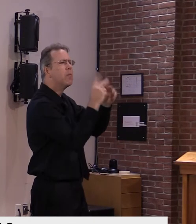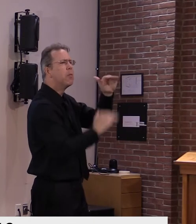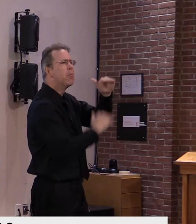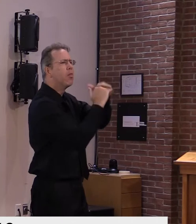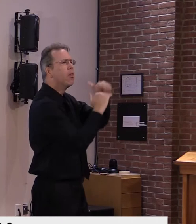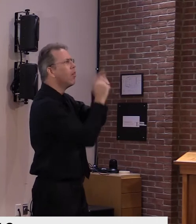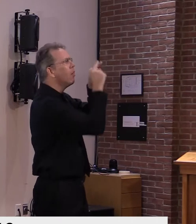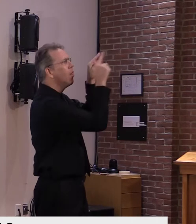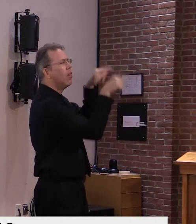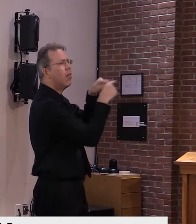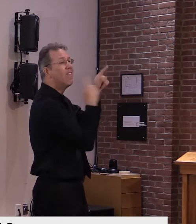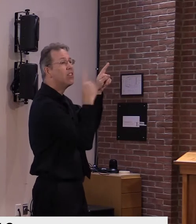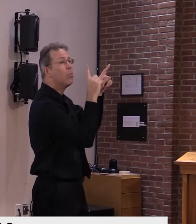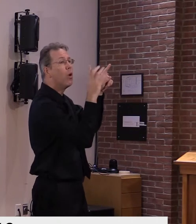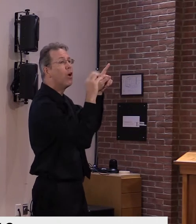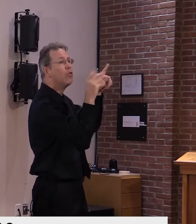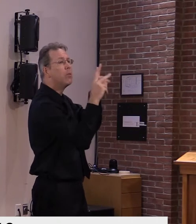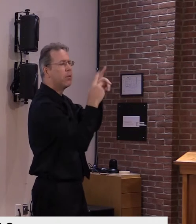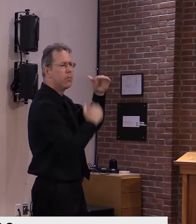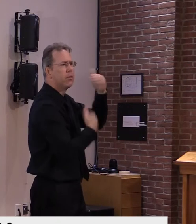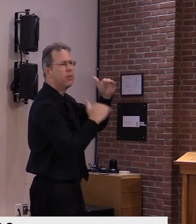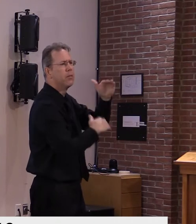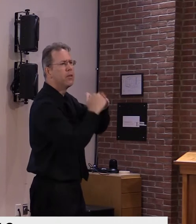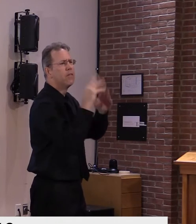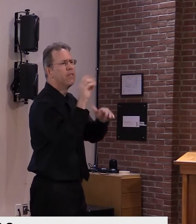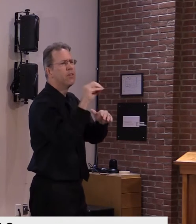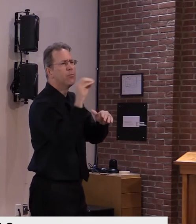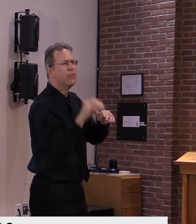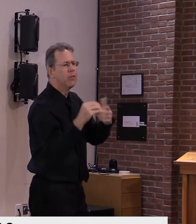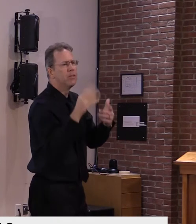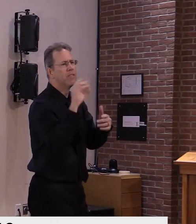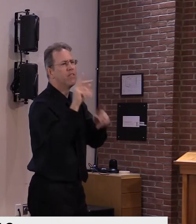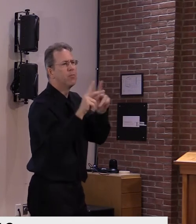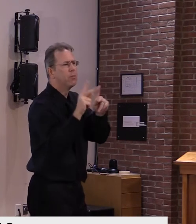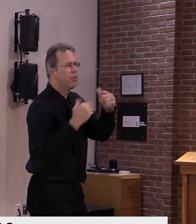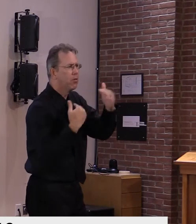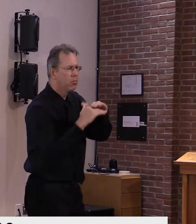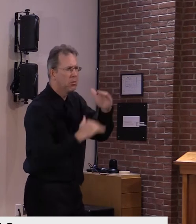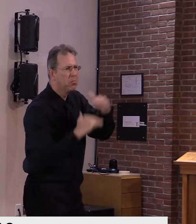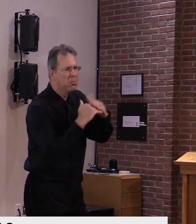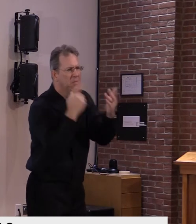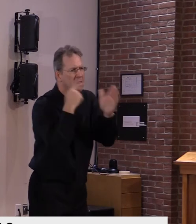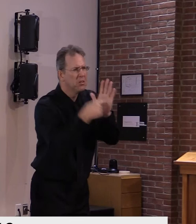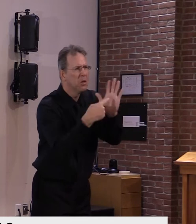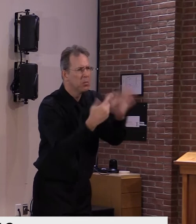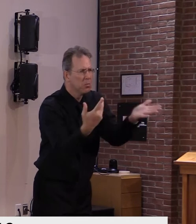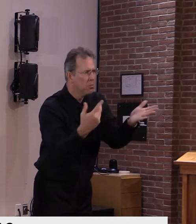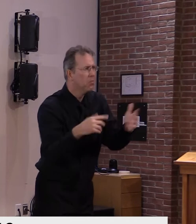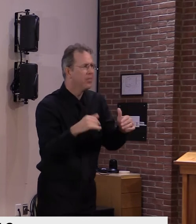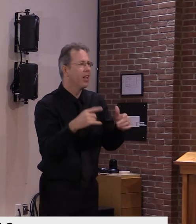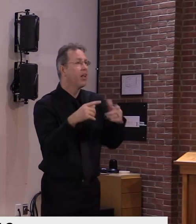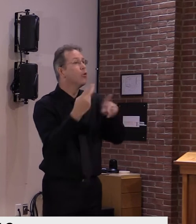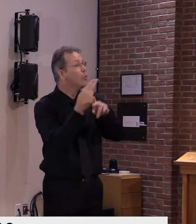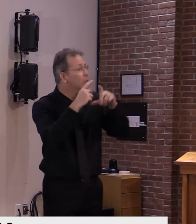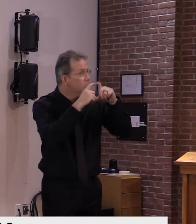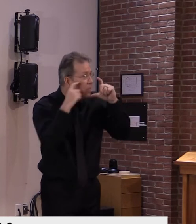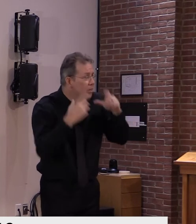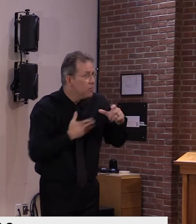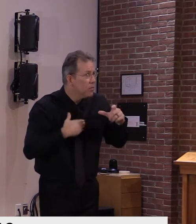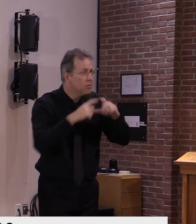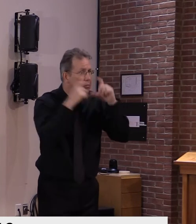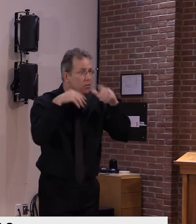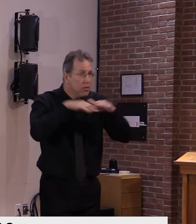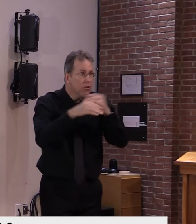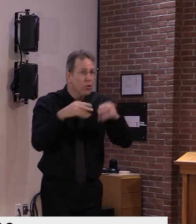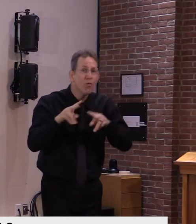shop. Just take the necessary precautions, because we understand that especially tomorrow with some of the smaller